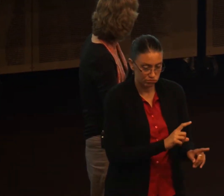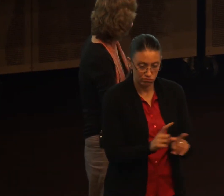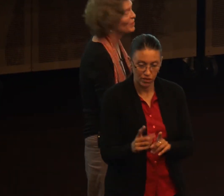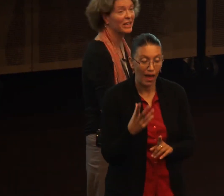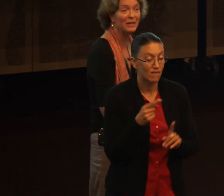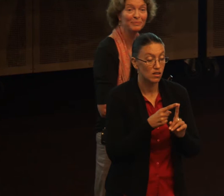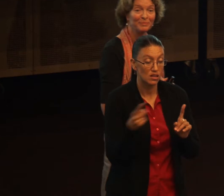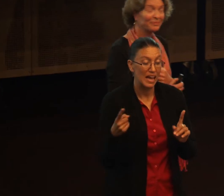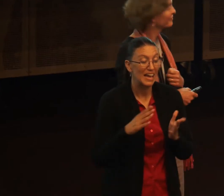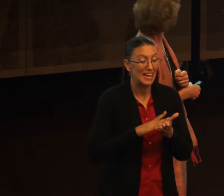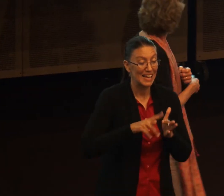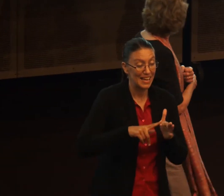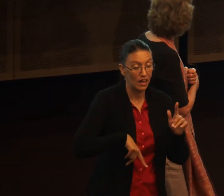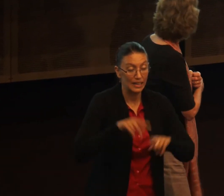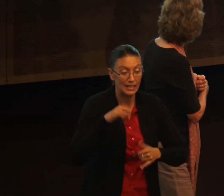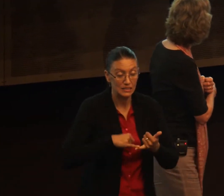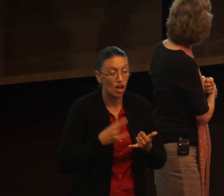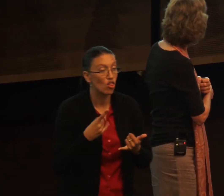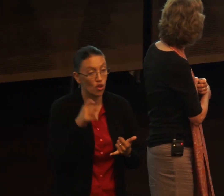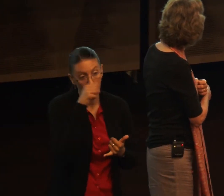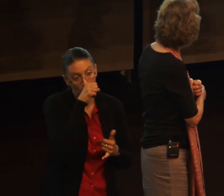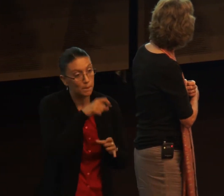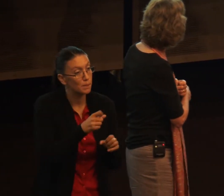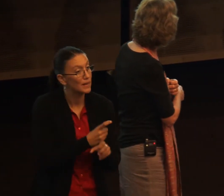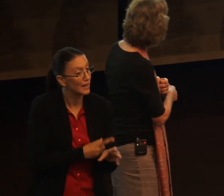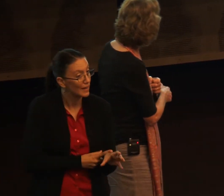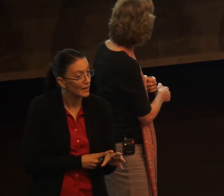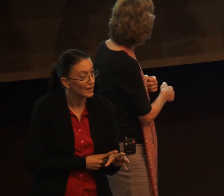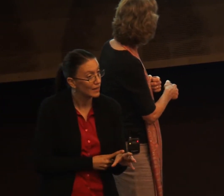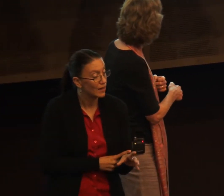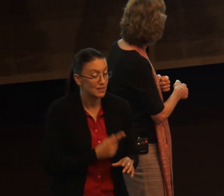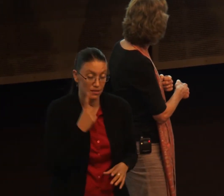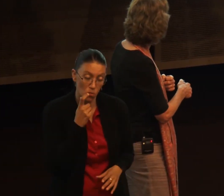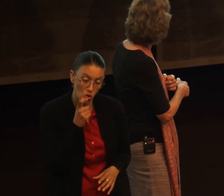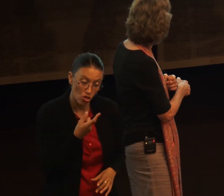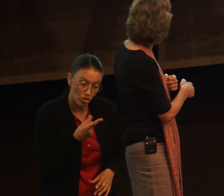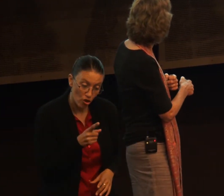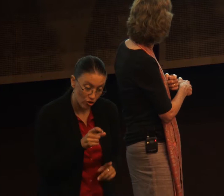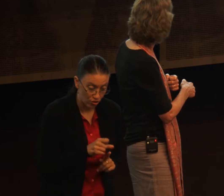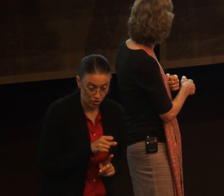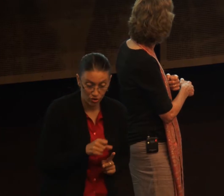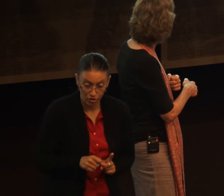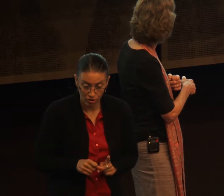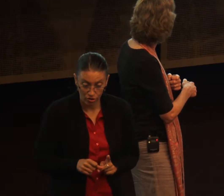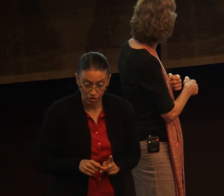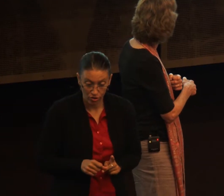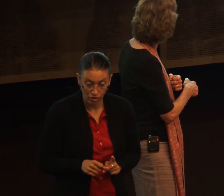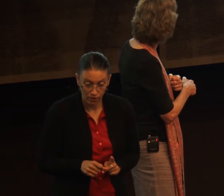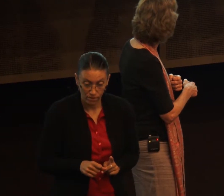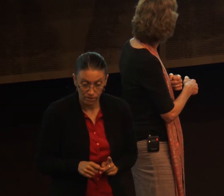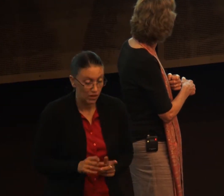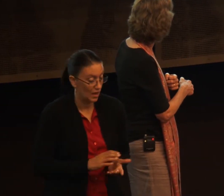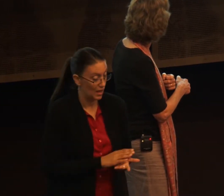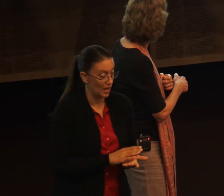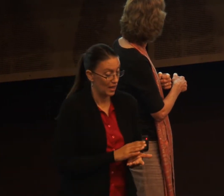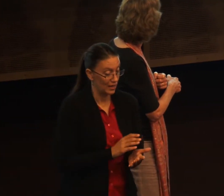he kicks the piggy, and in this case here, the follows the monosyllabic